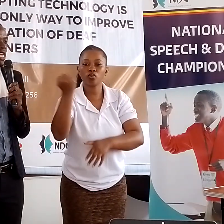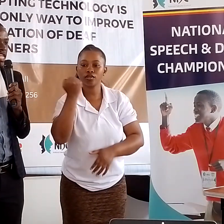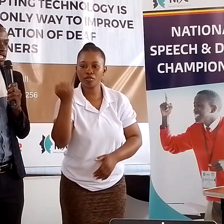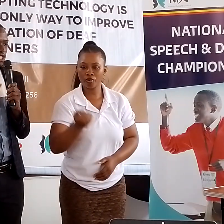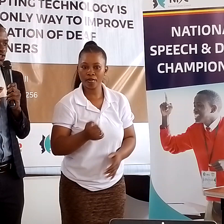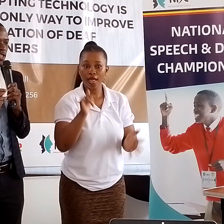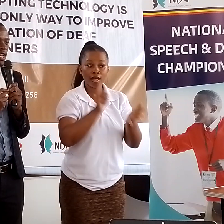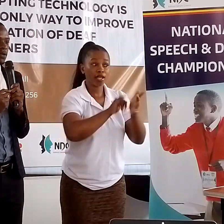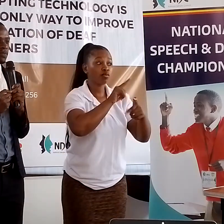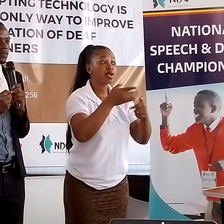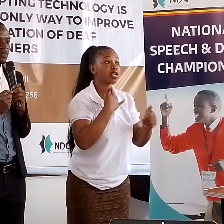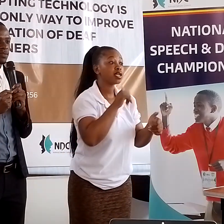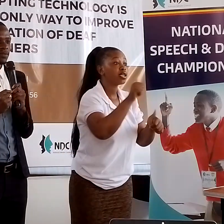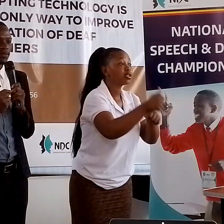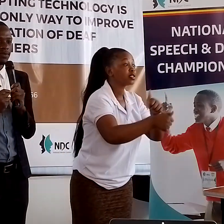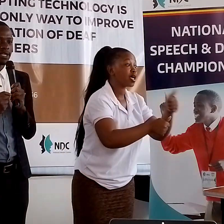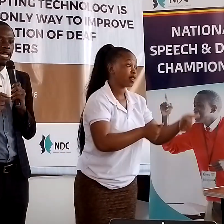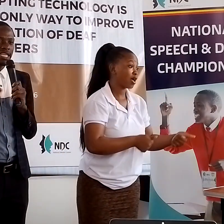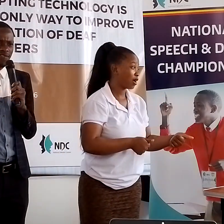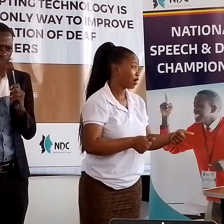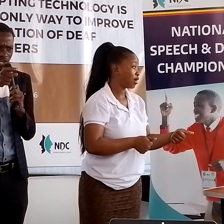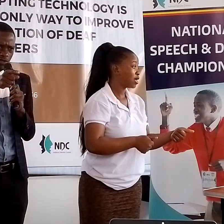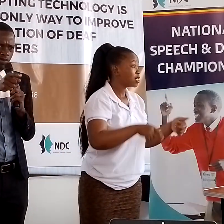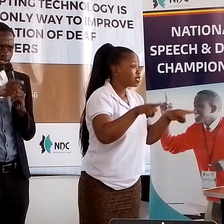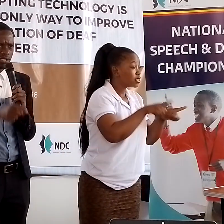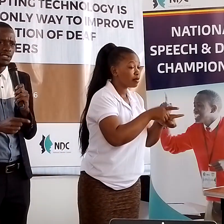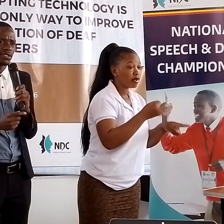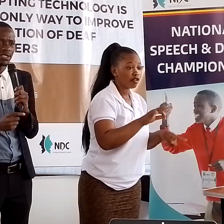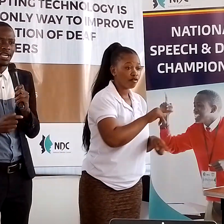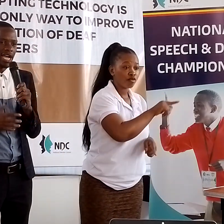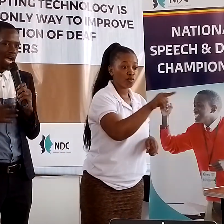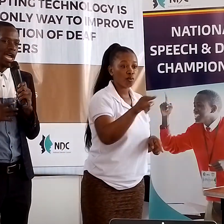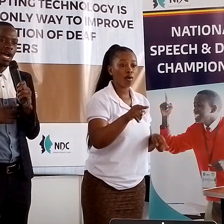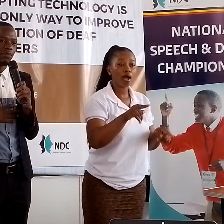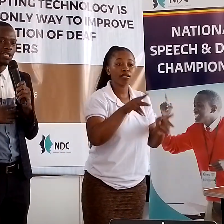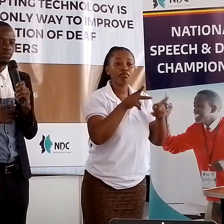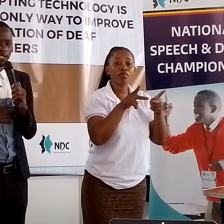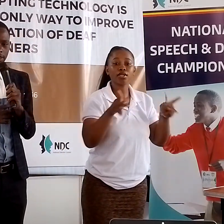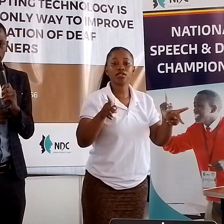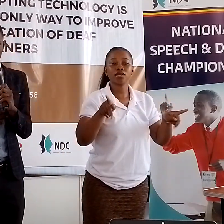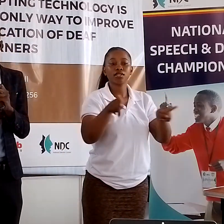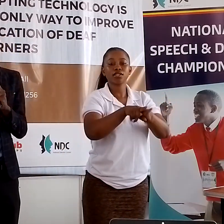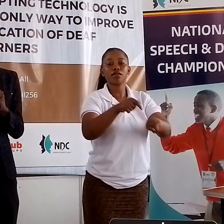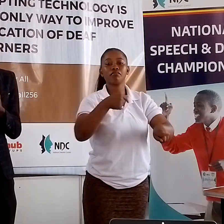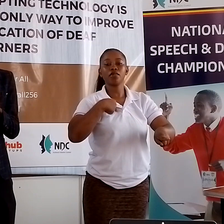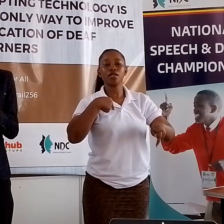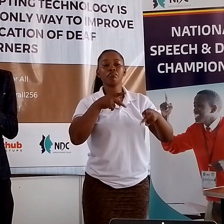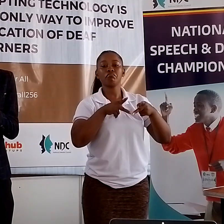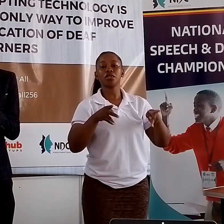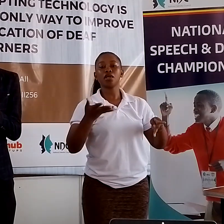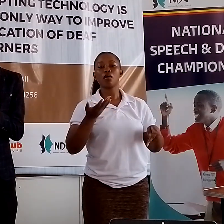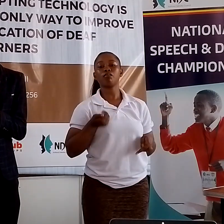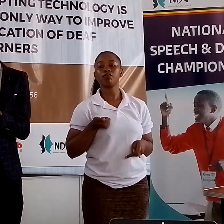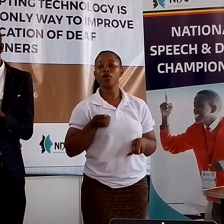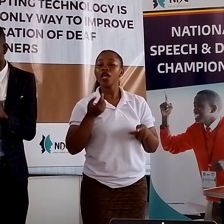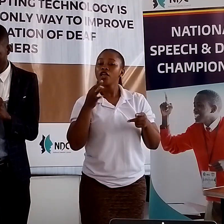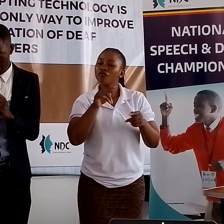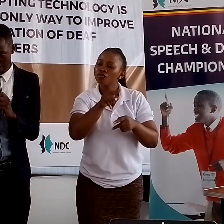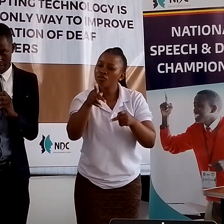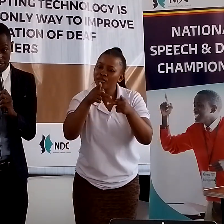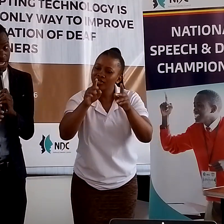That we need each other. And if you are at peace, I am at peace. If you are not